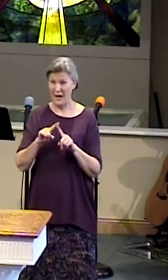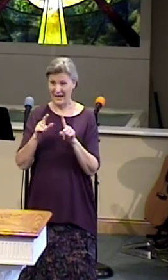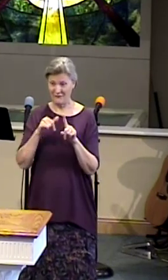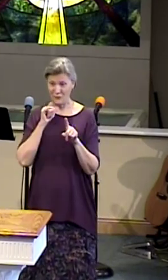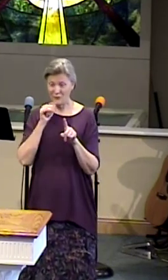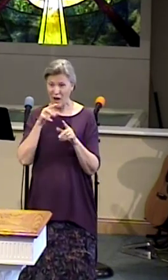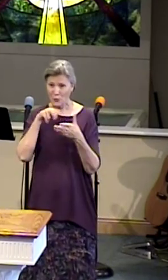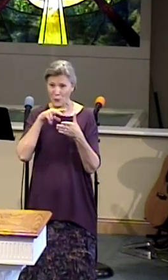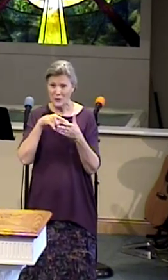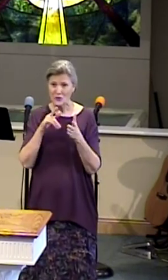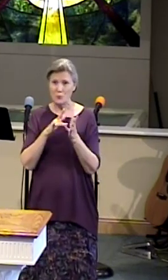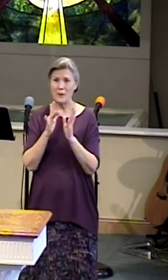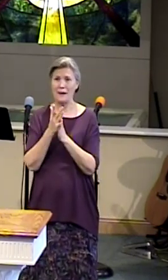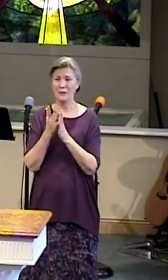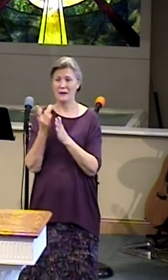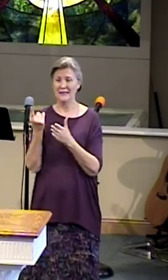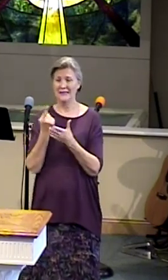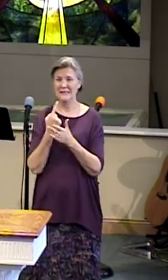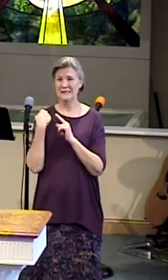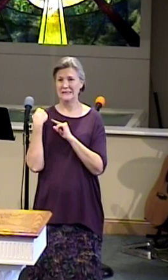the Word.